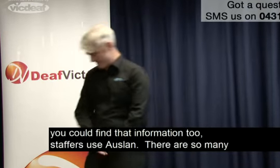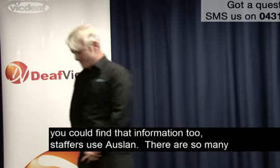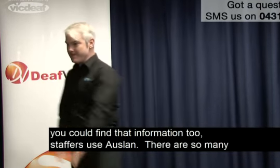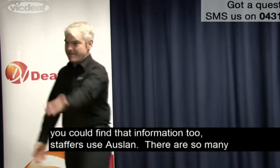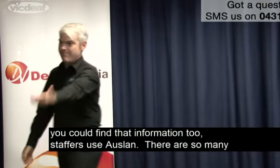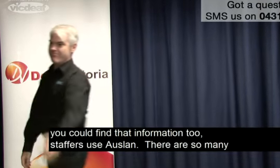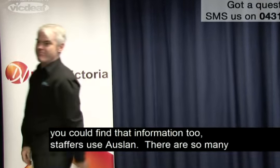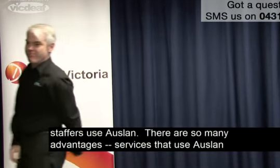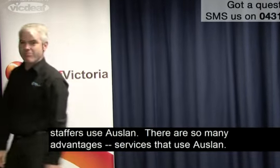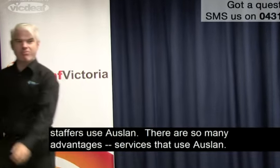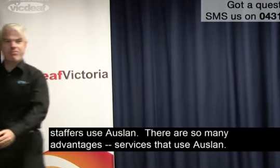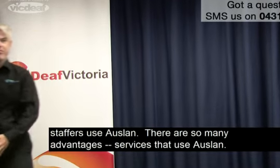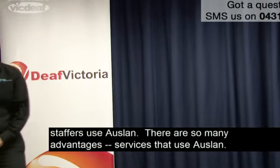We'll open up the floor to questions.